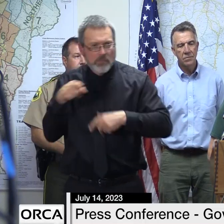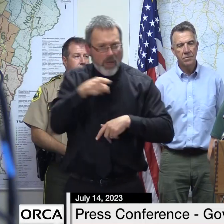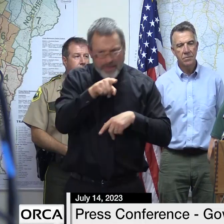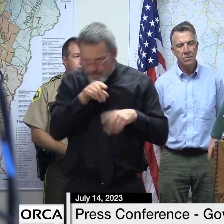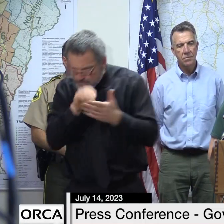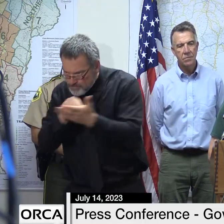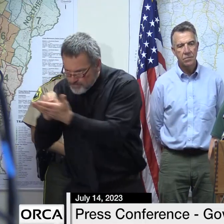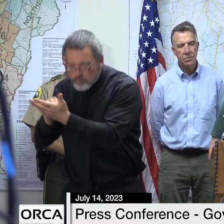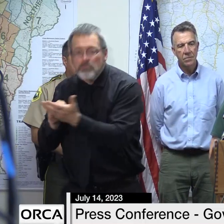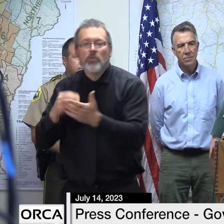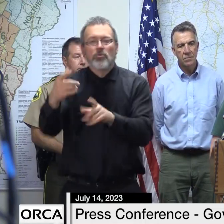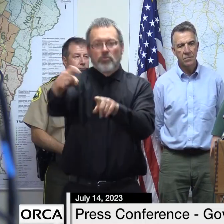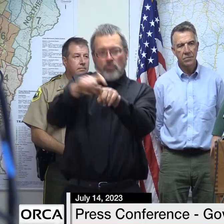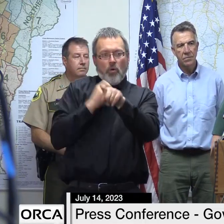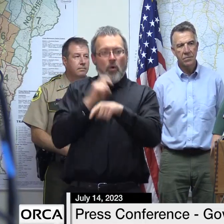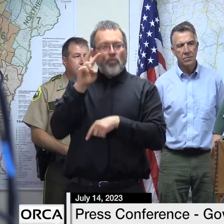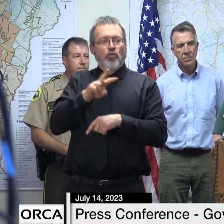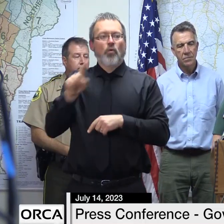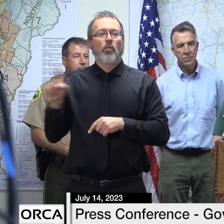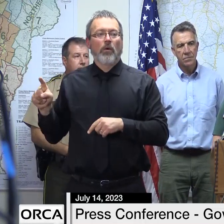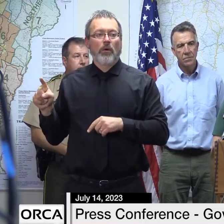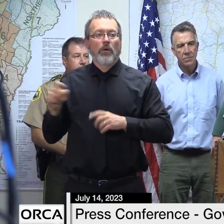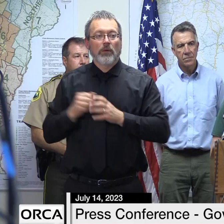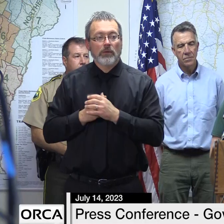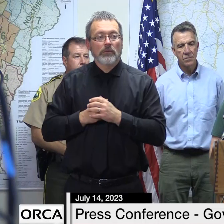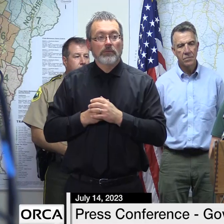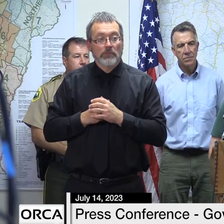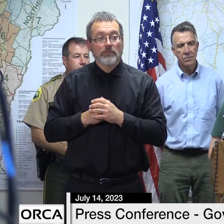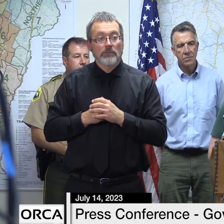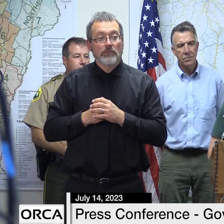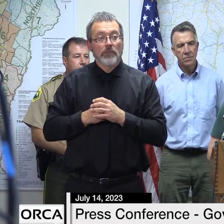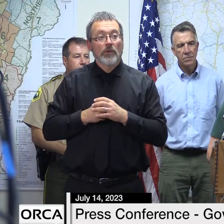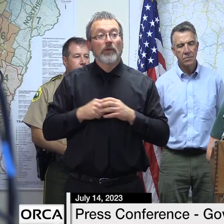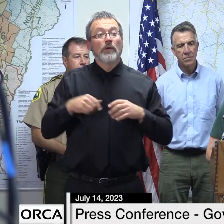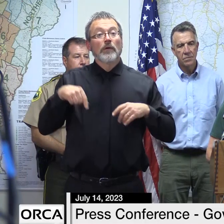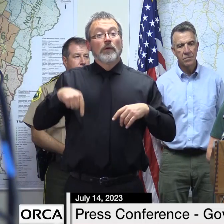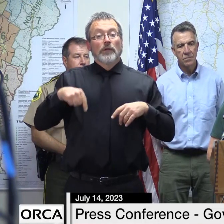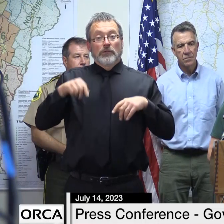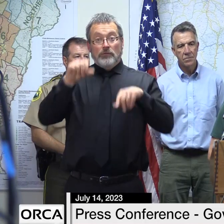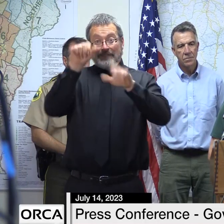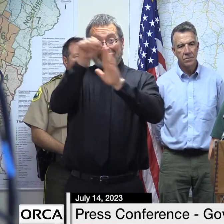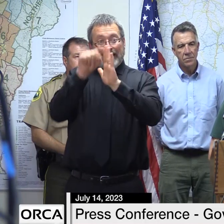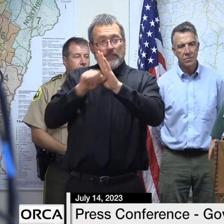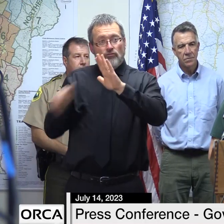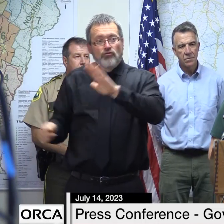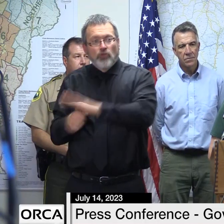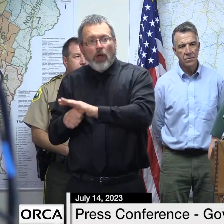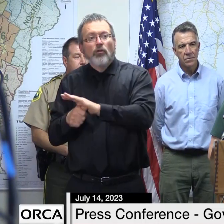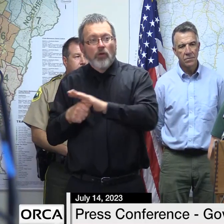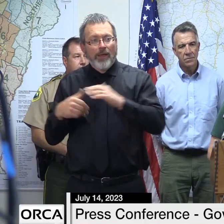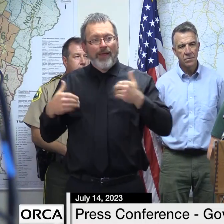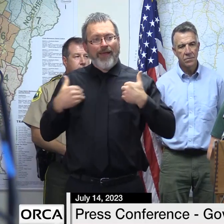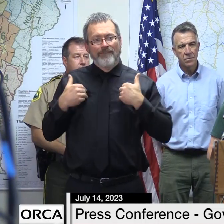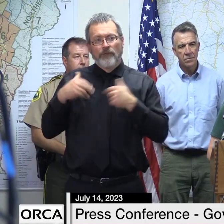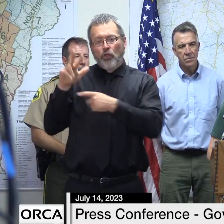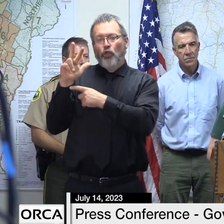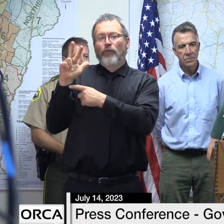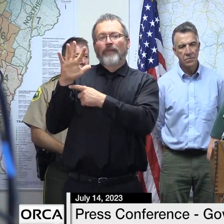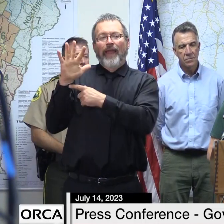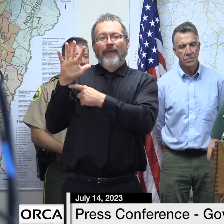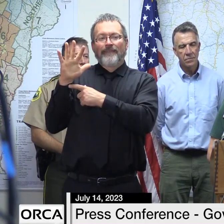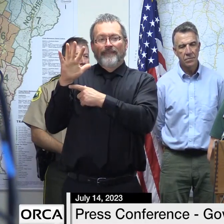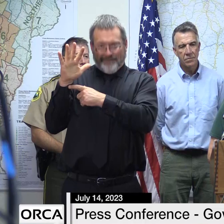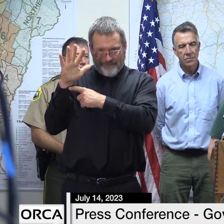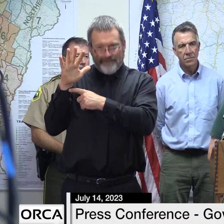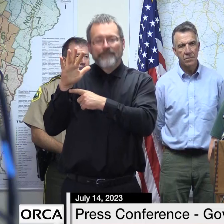up with just a quick word about the status of state-run shelters. As of 8 o'clock this morning, there were 35 people seeking shelter in